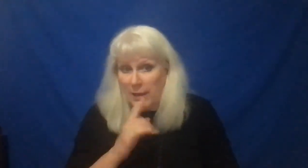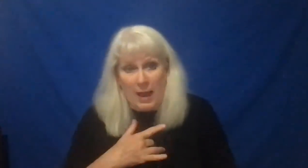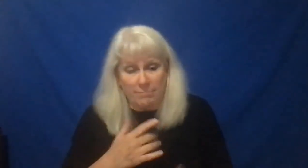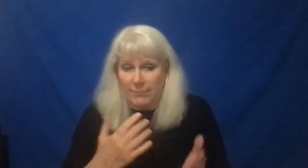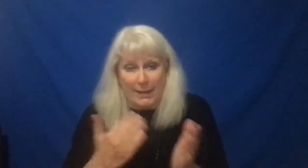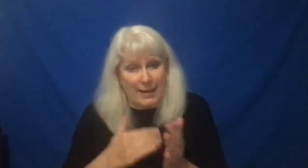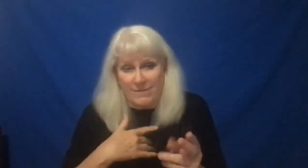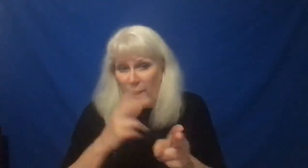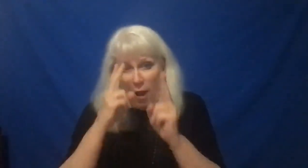And,